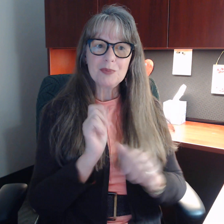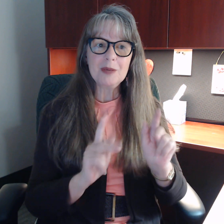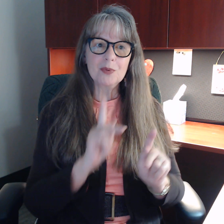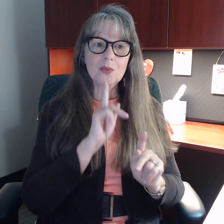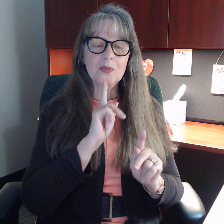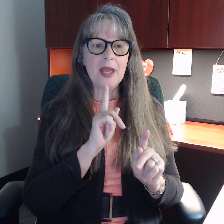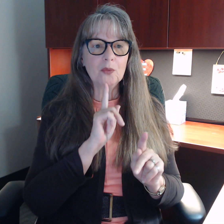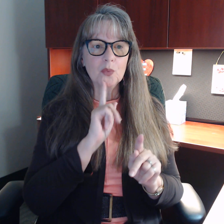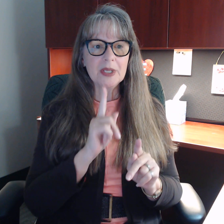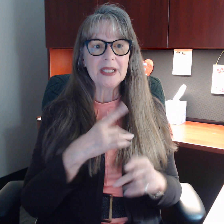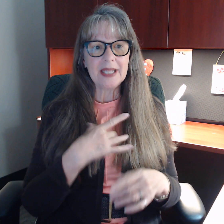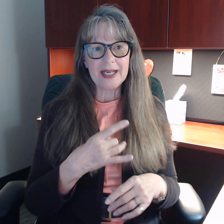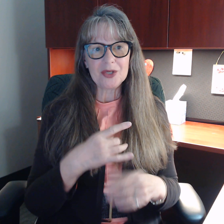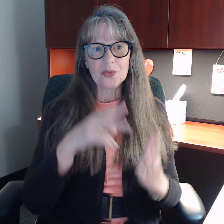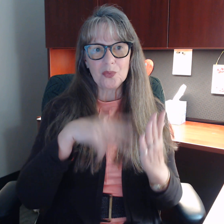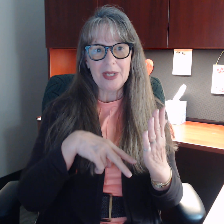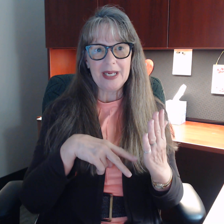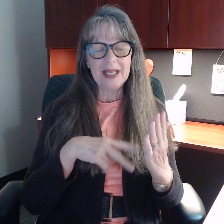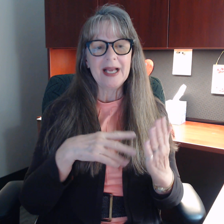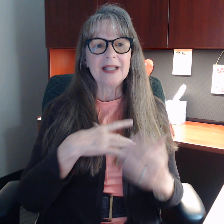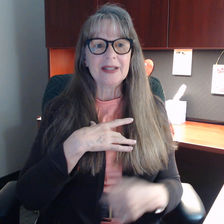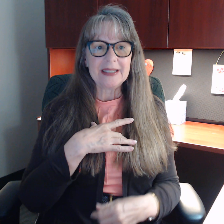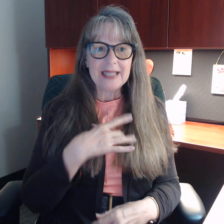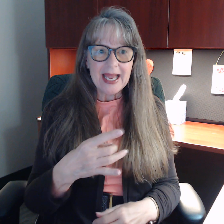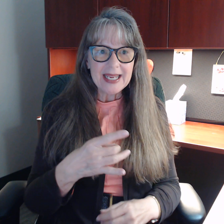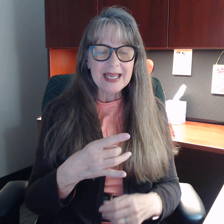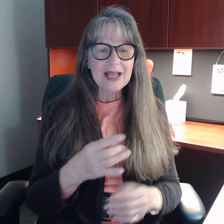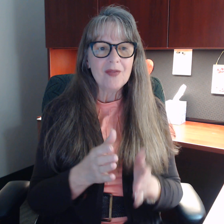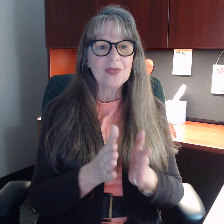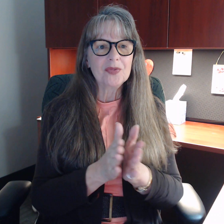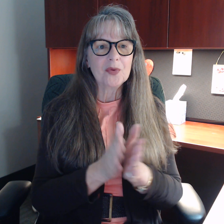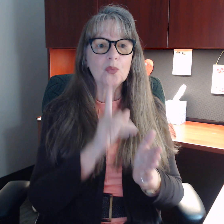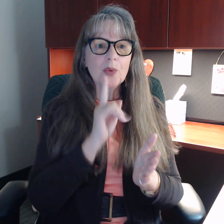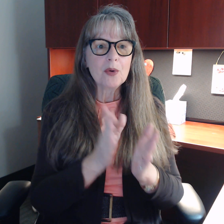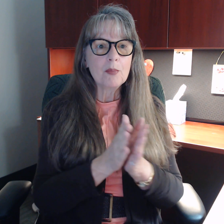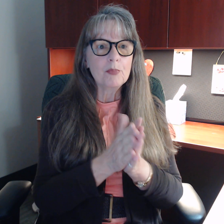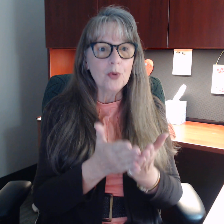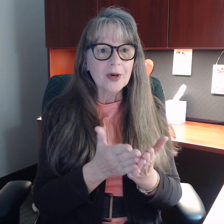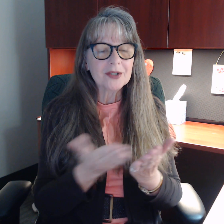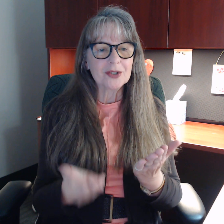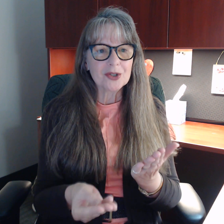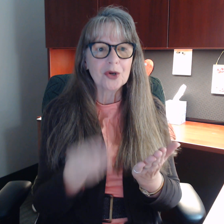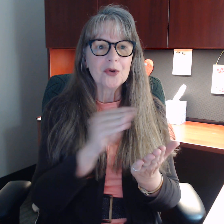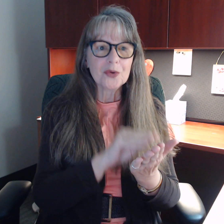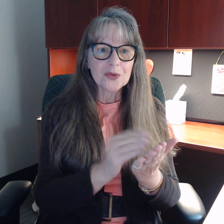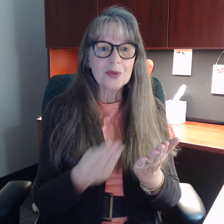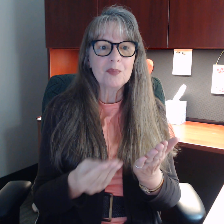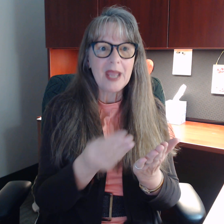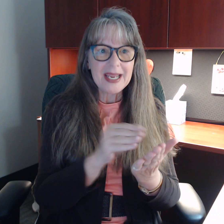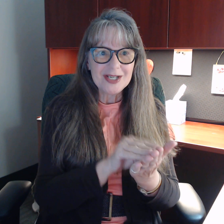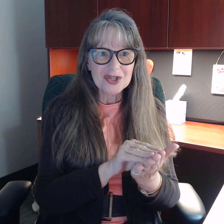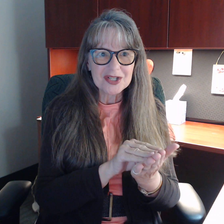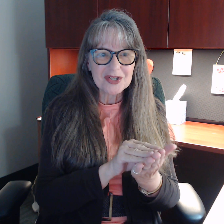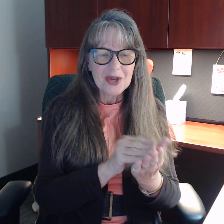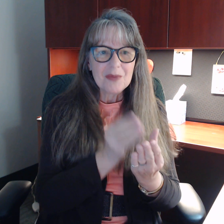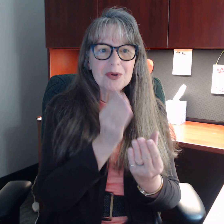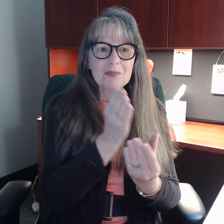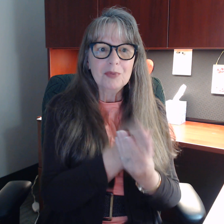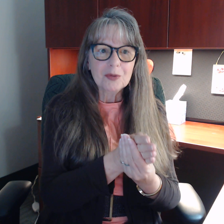people that really like to read like the real book, to turn the pages, put a bookmark